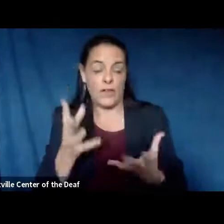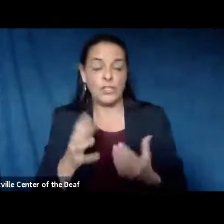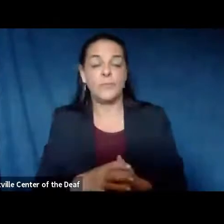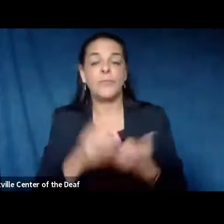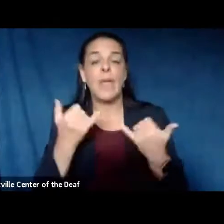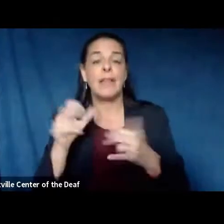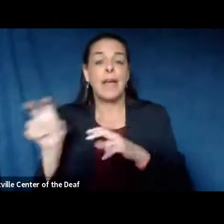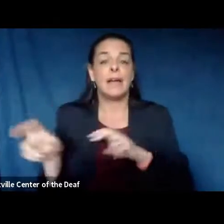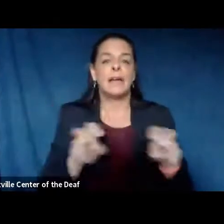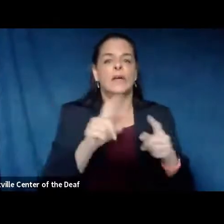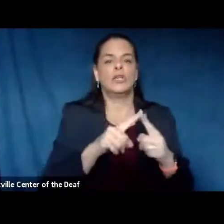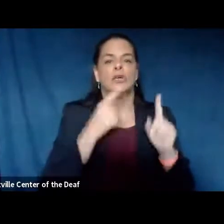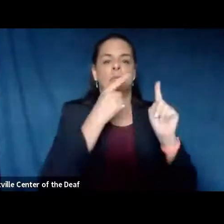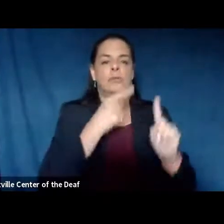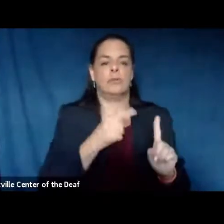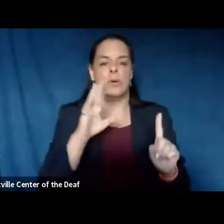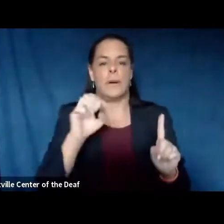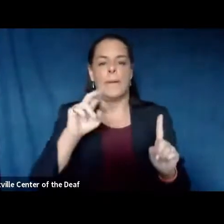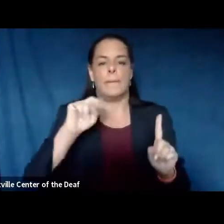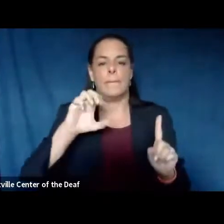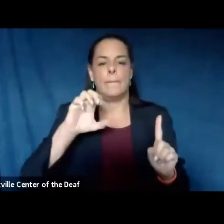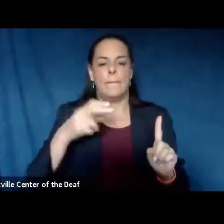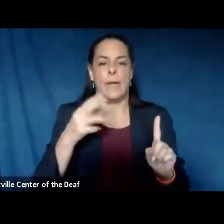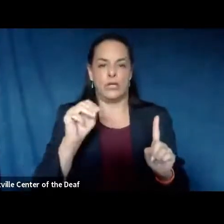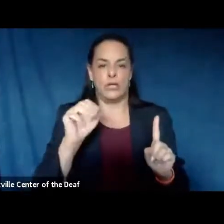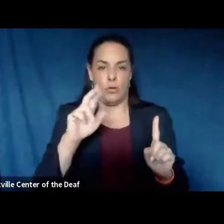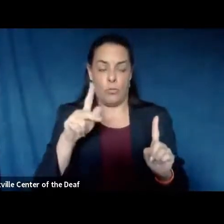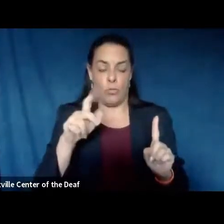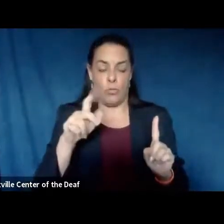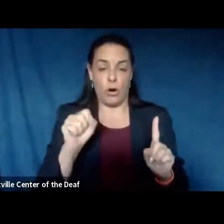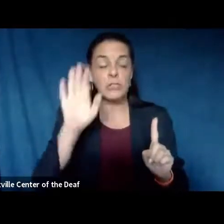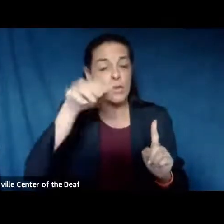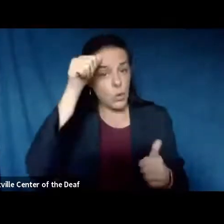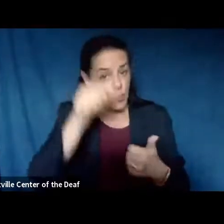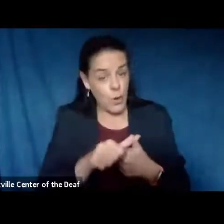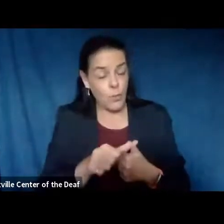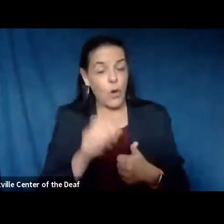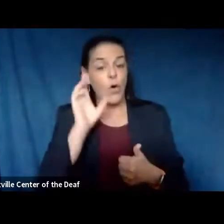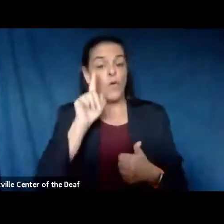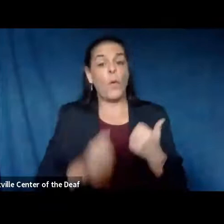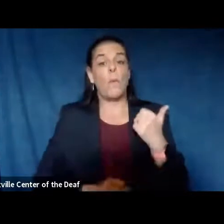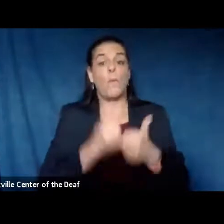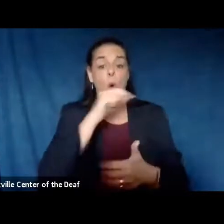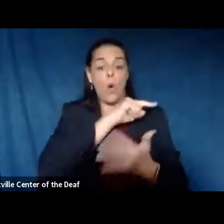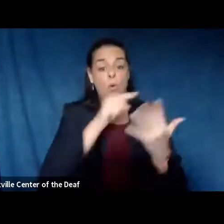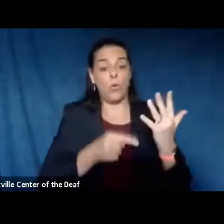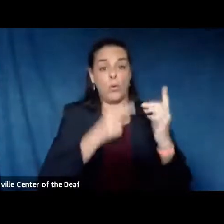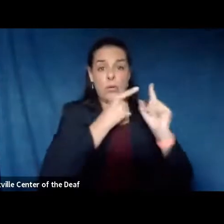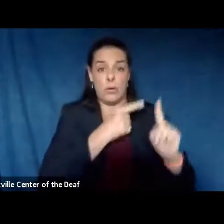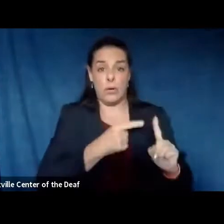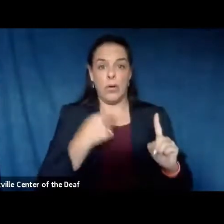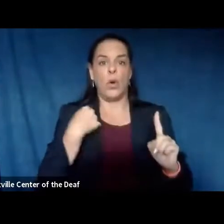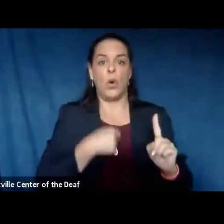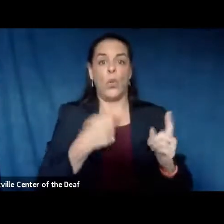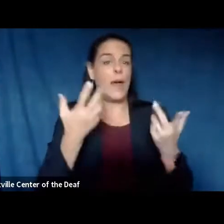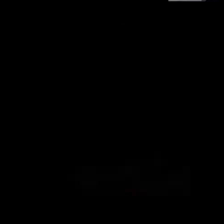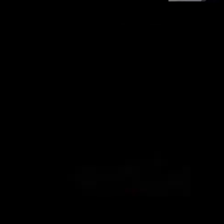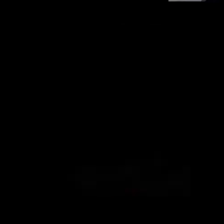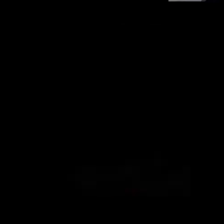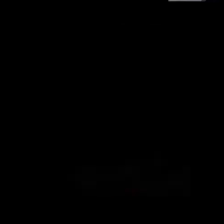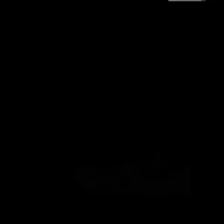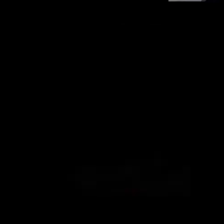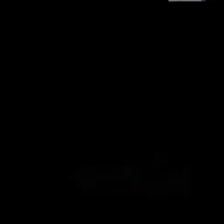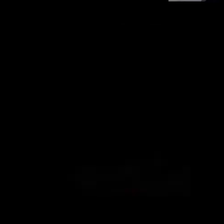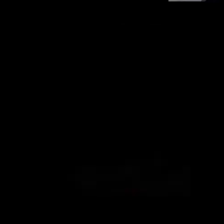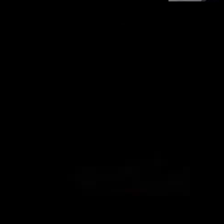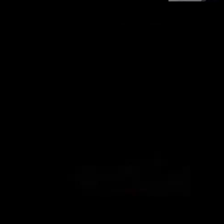benchmarks. As a reminder, for the majority of our benchmarks, what we want to see is no to 3 day statistically